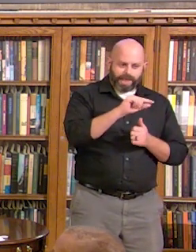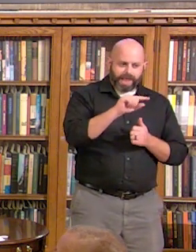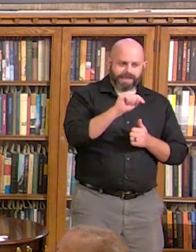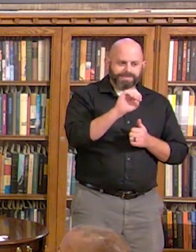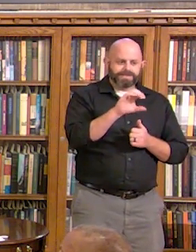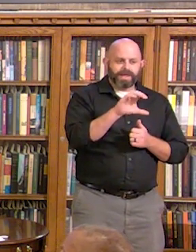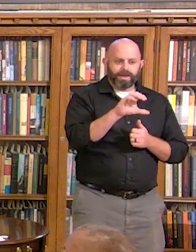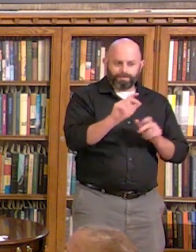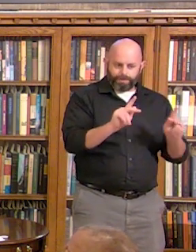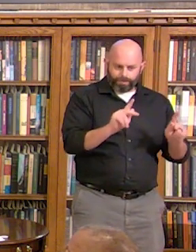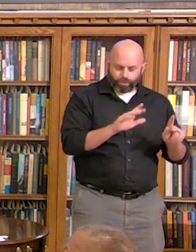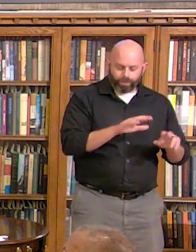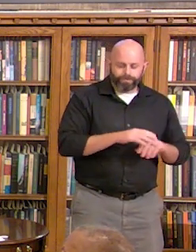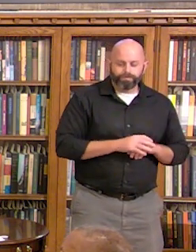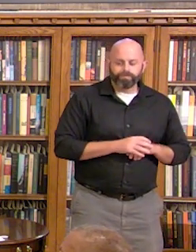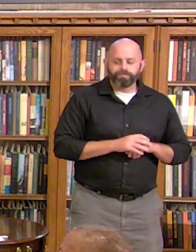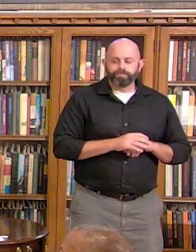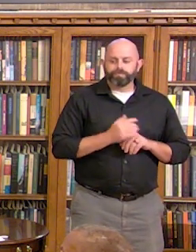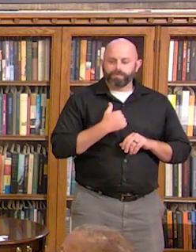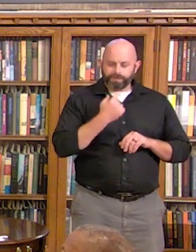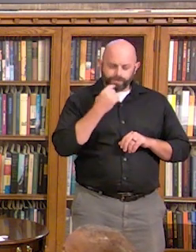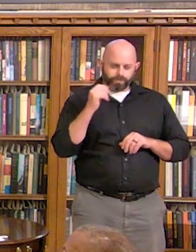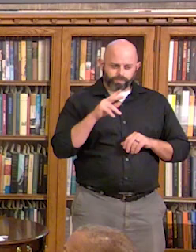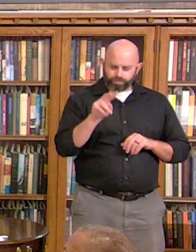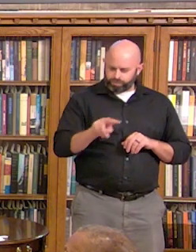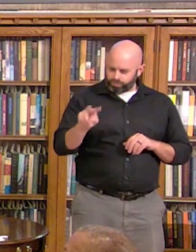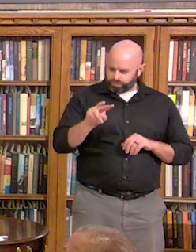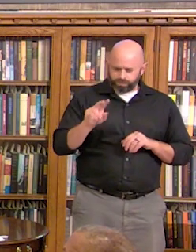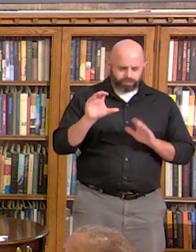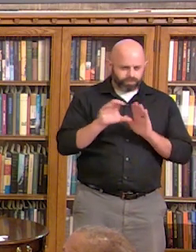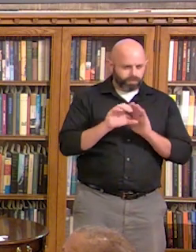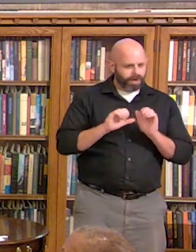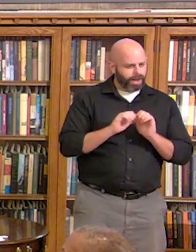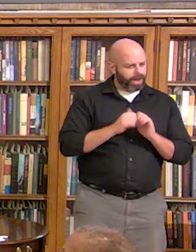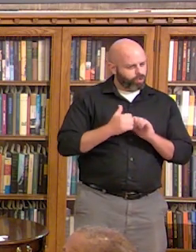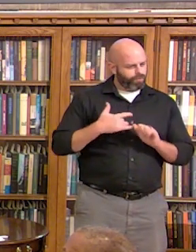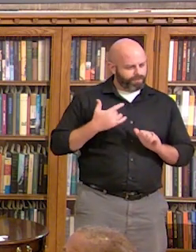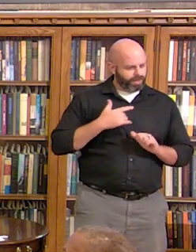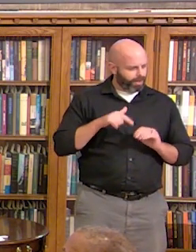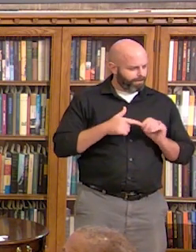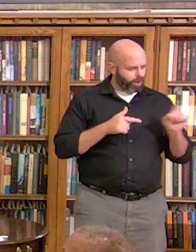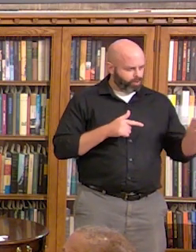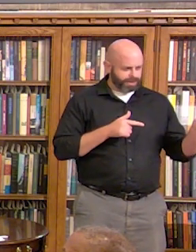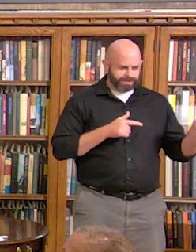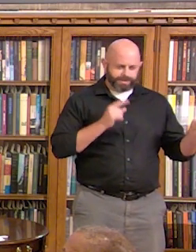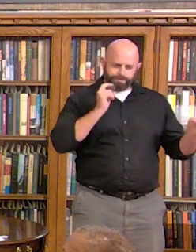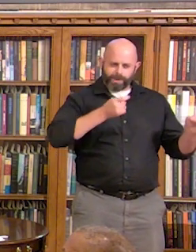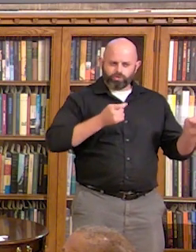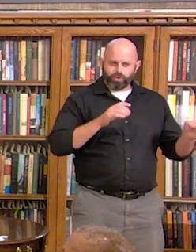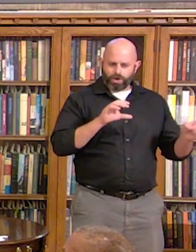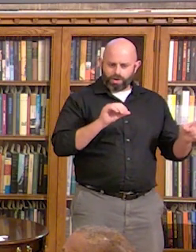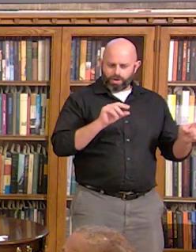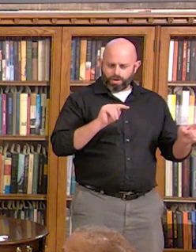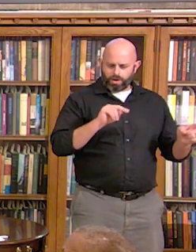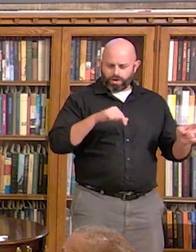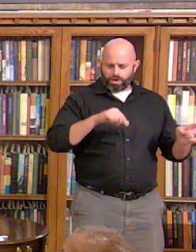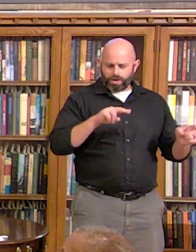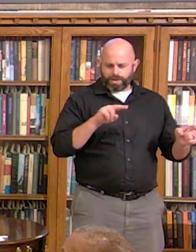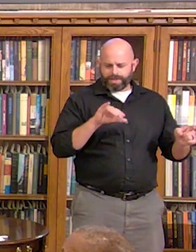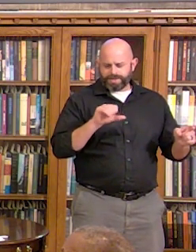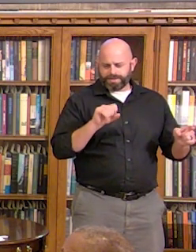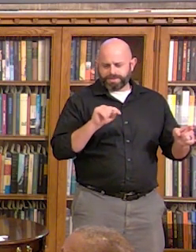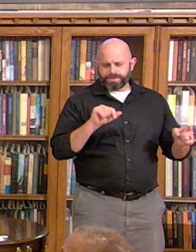so then I say now let's look at this picture how do you feel about the kador you know how do you feel about what you're